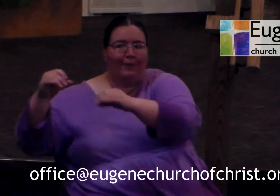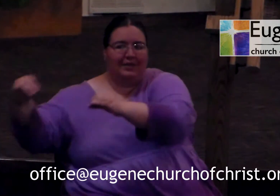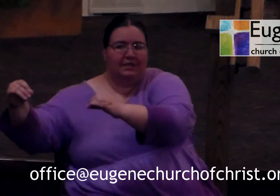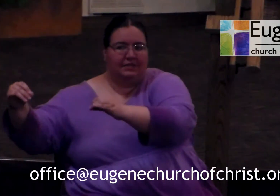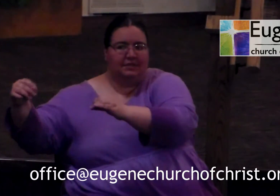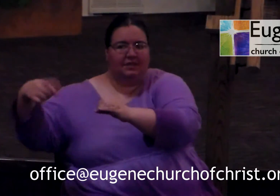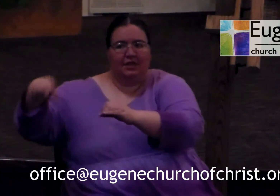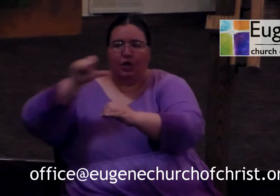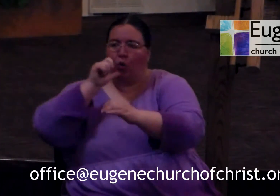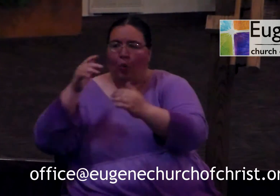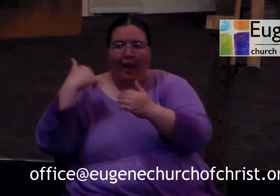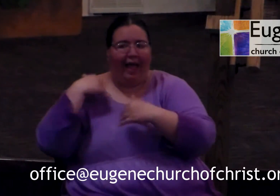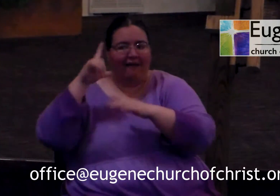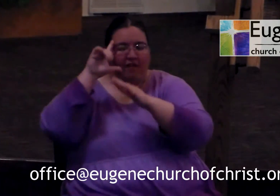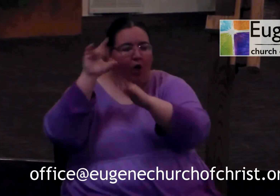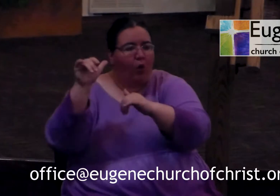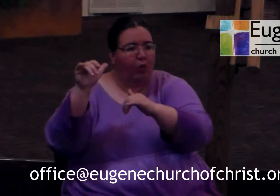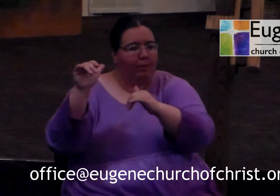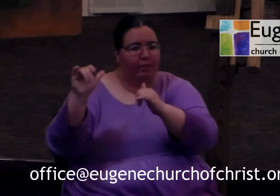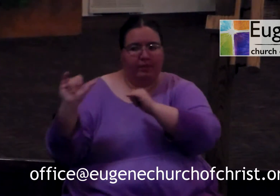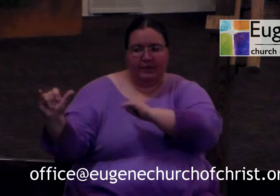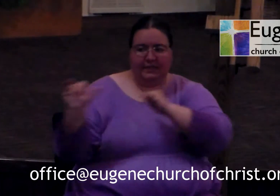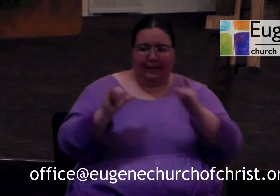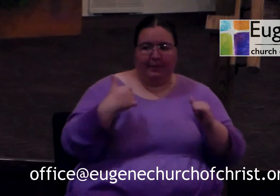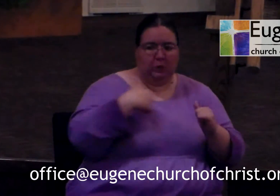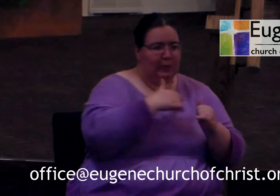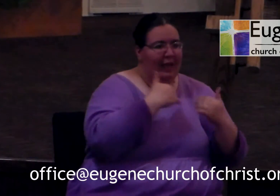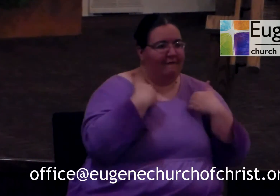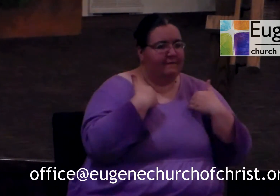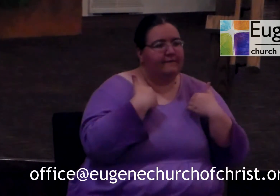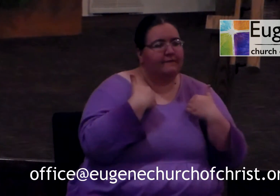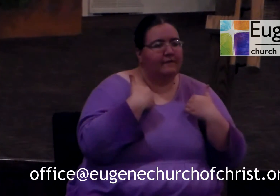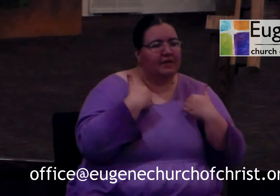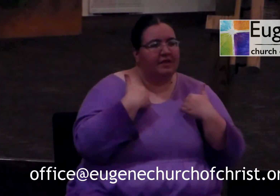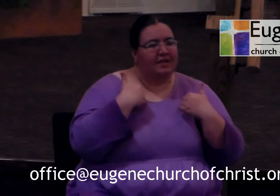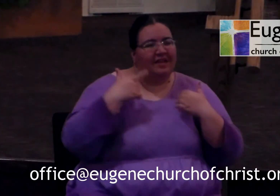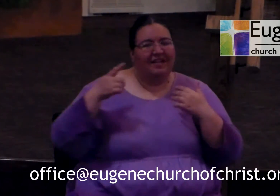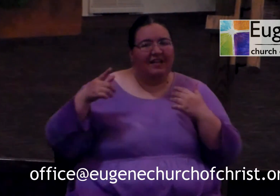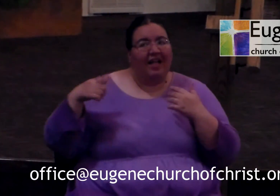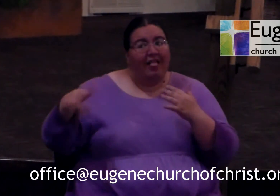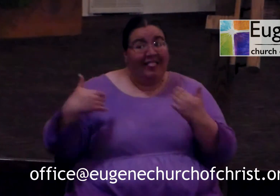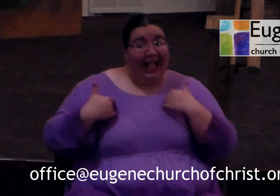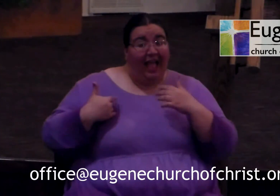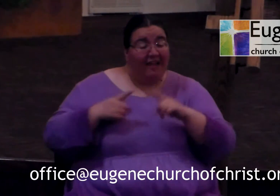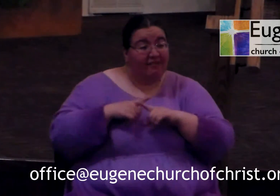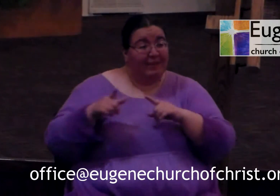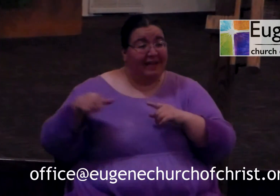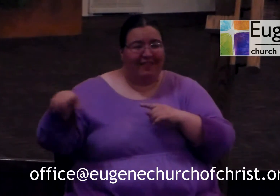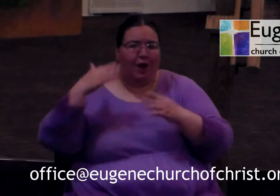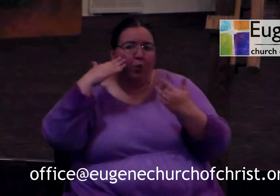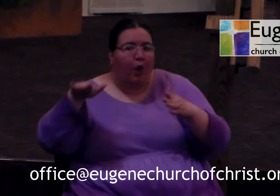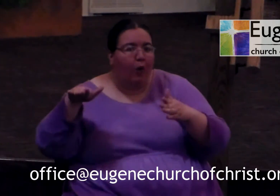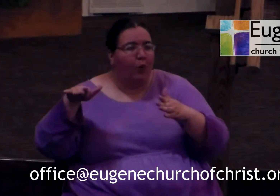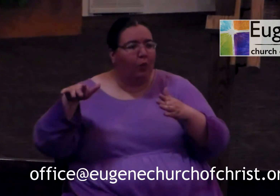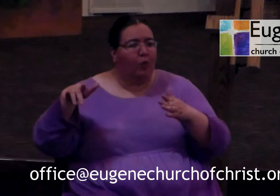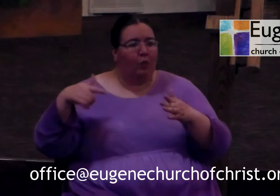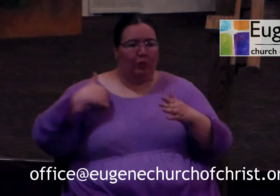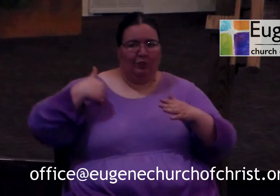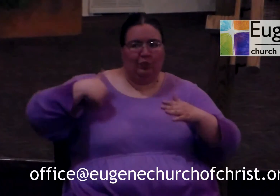Oh, they've got it. They just don't know about it. They don't understand it. We've not told them about it, whatever it might be. We have a hope that says, if you